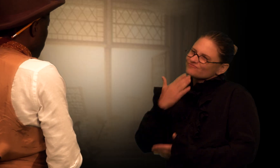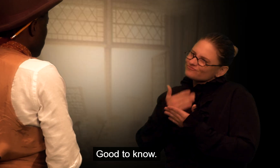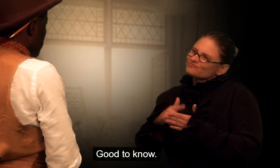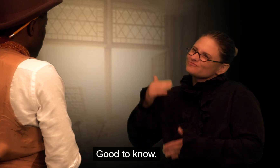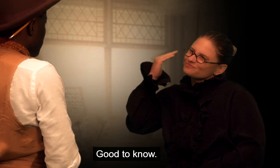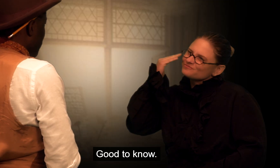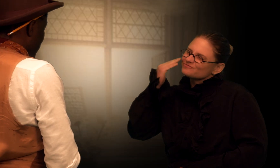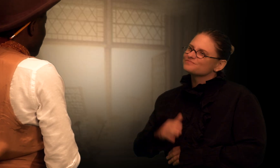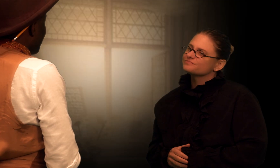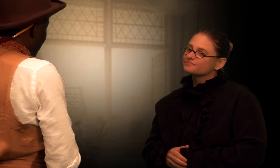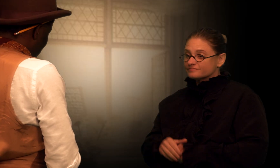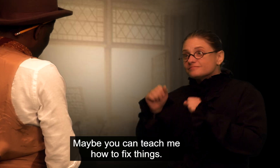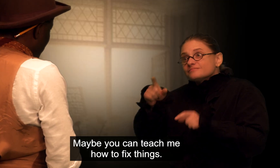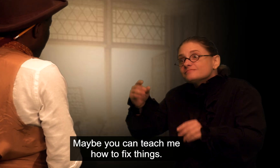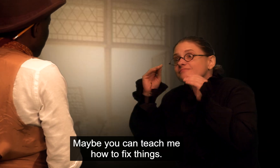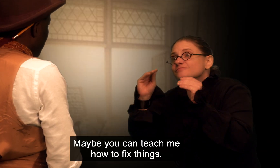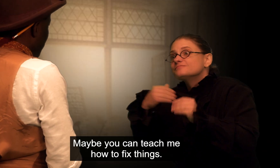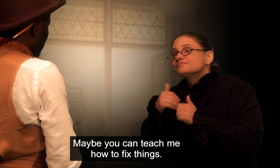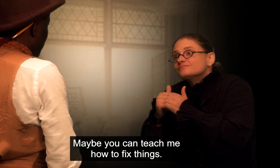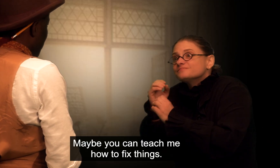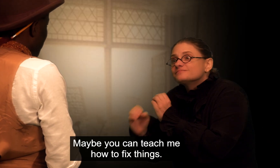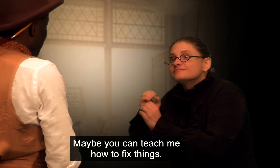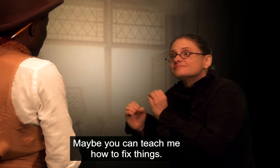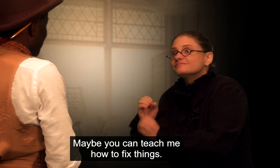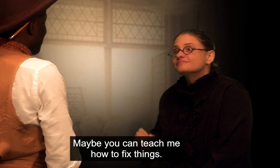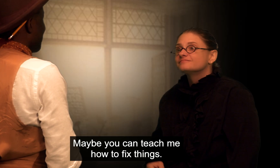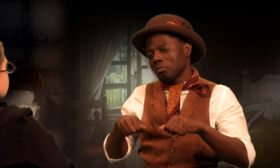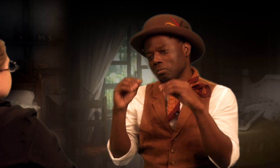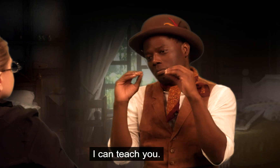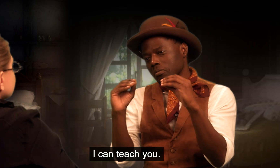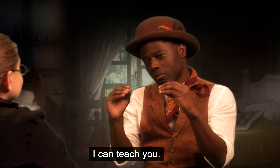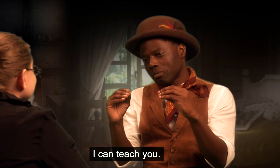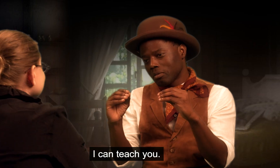Good to know. Maybe you can teach me how to fix things? I can teach you.